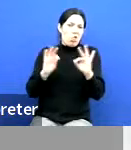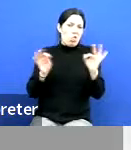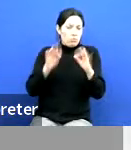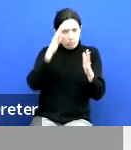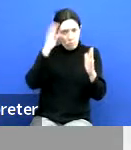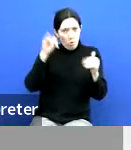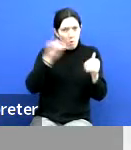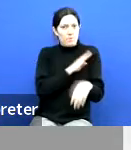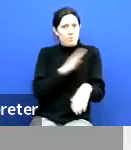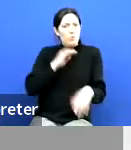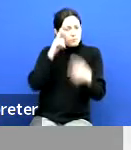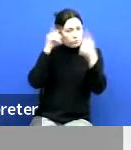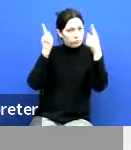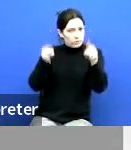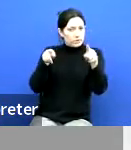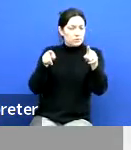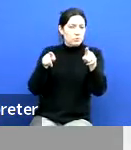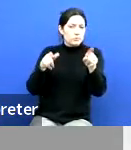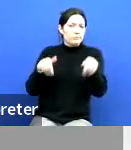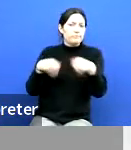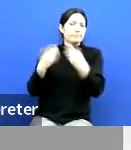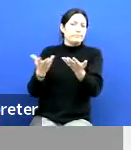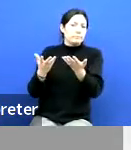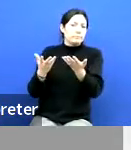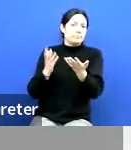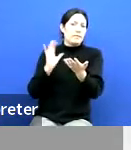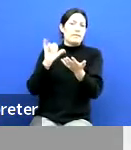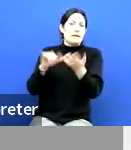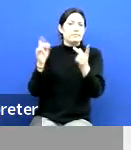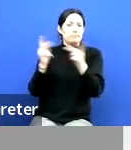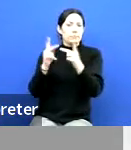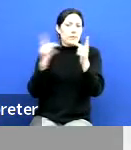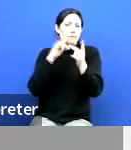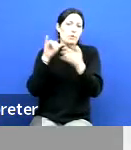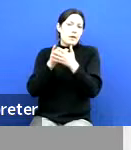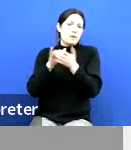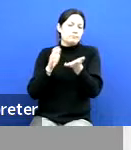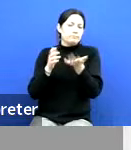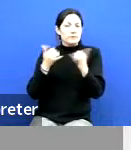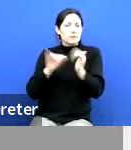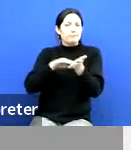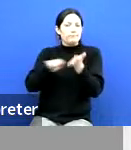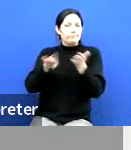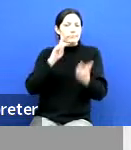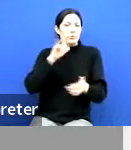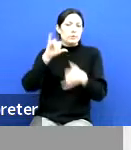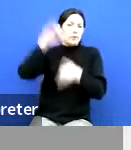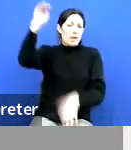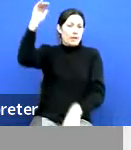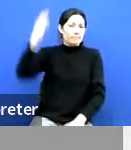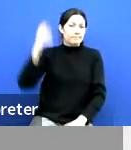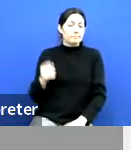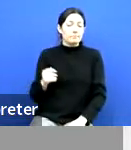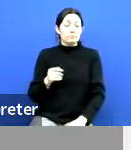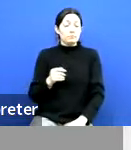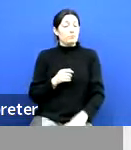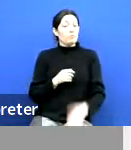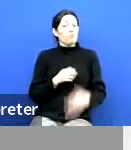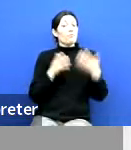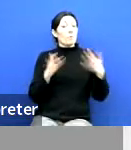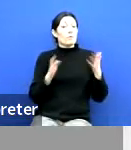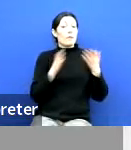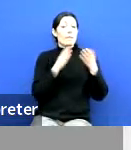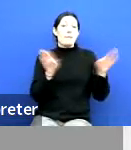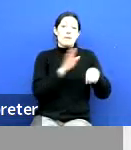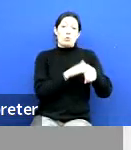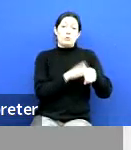board sees fit to give us the special use variance for that. As a public notice stated, we have